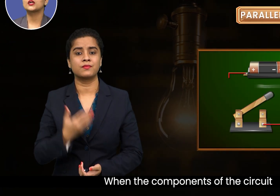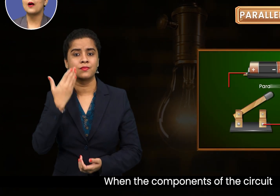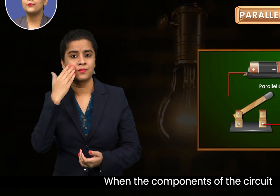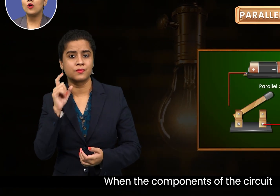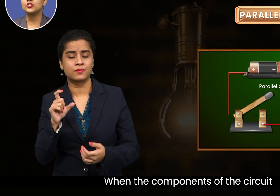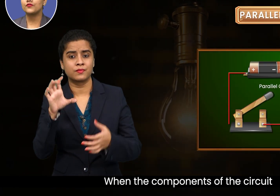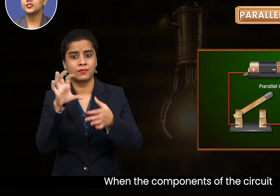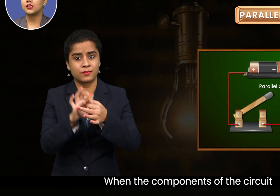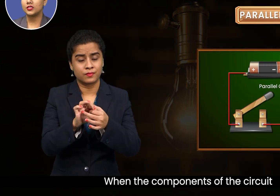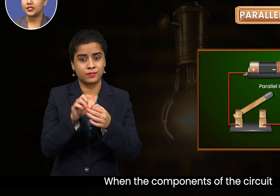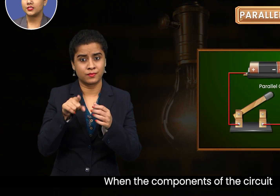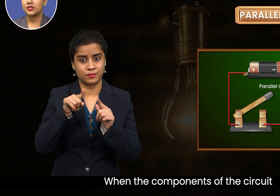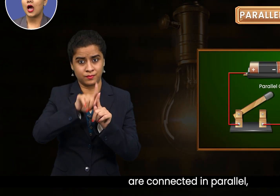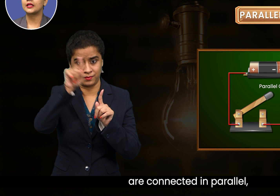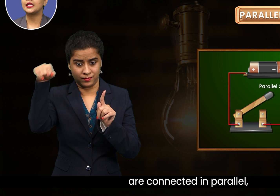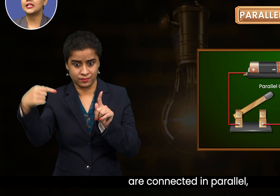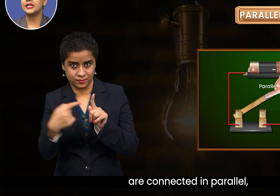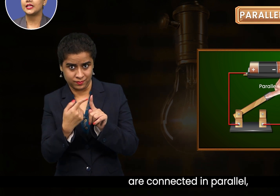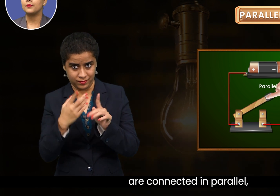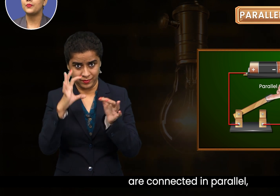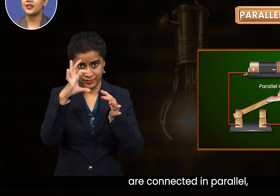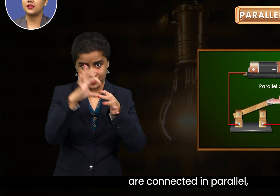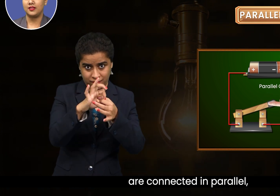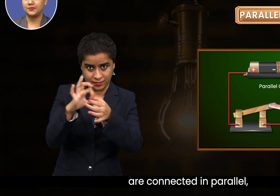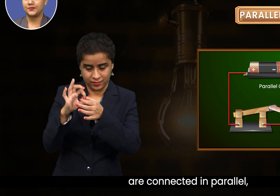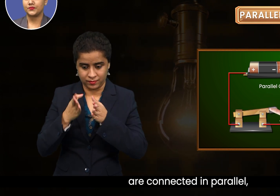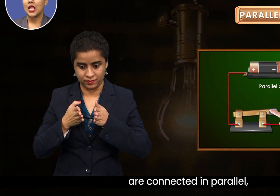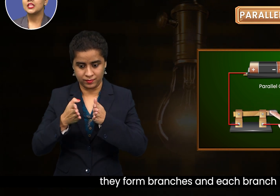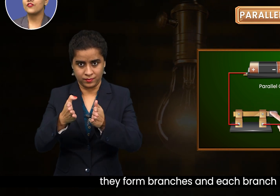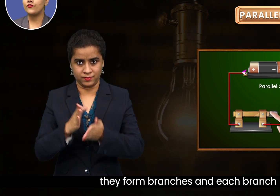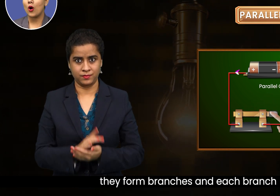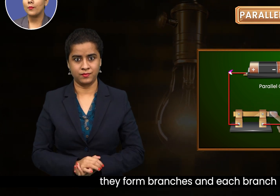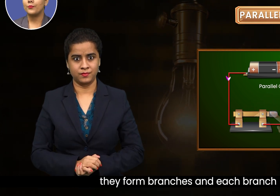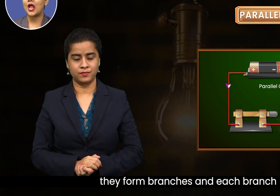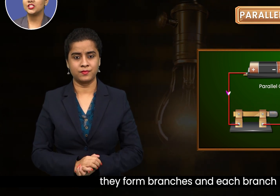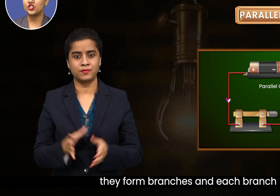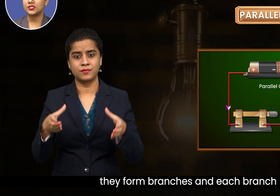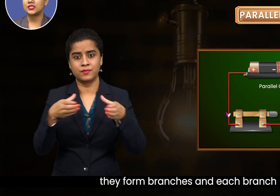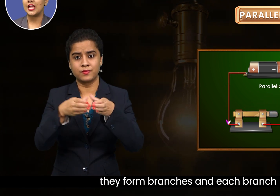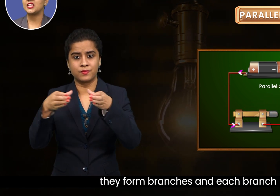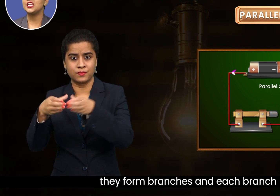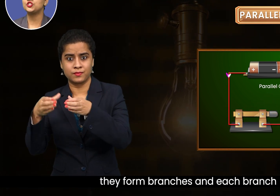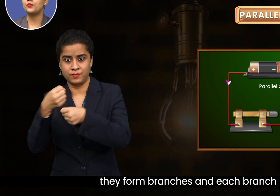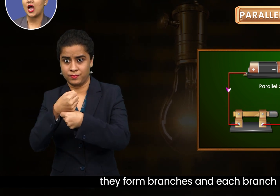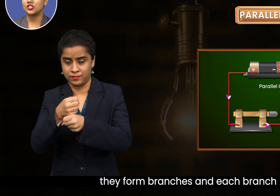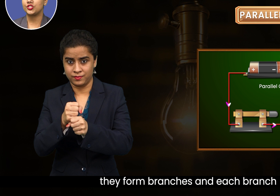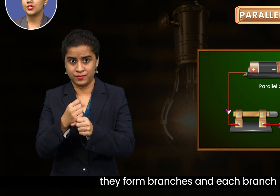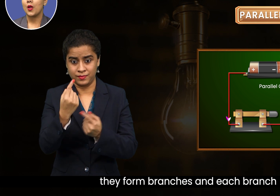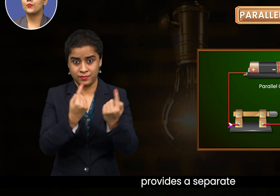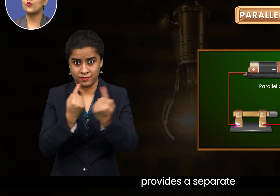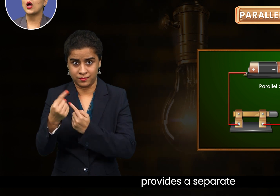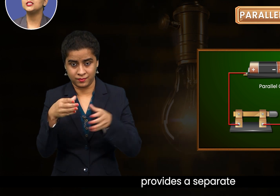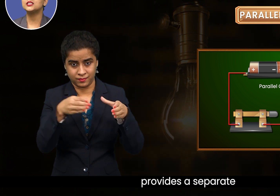When the compounds of the circuit are connected in parallel, they form branches and each